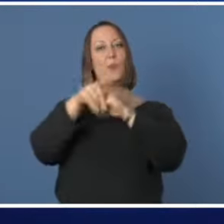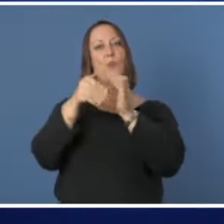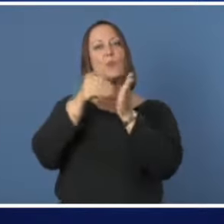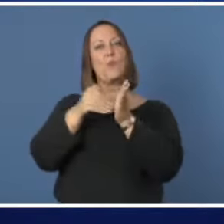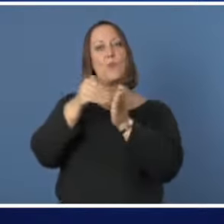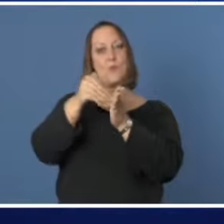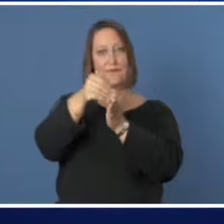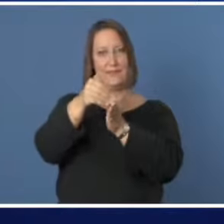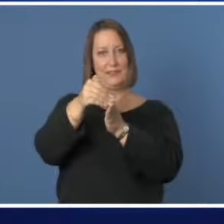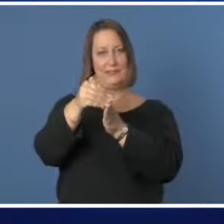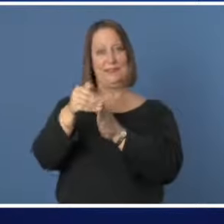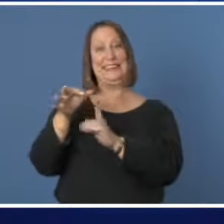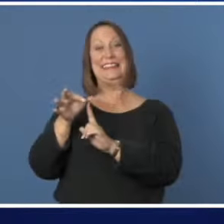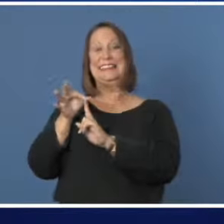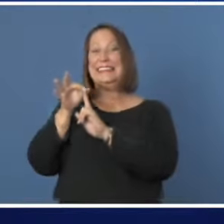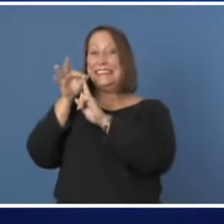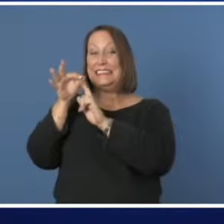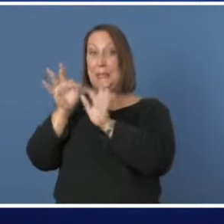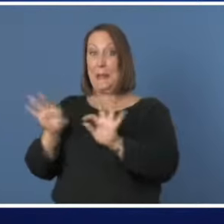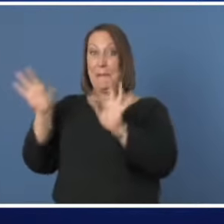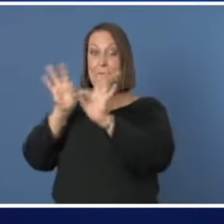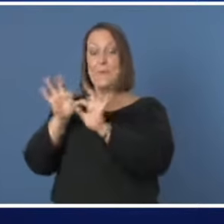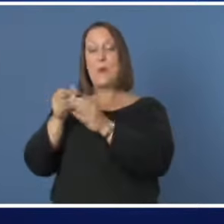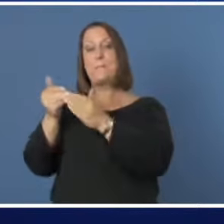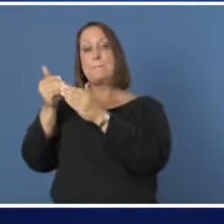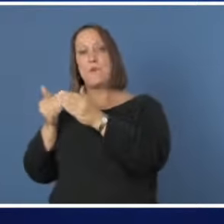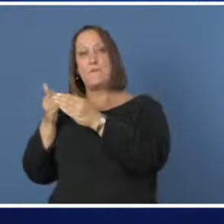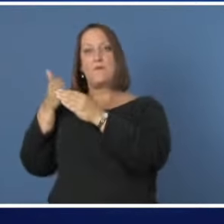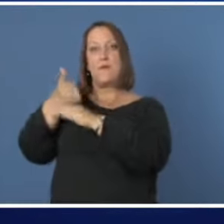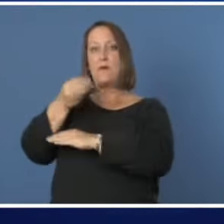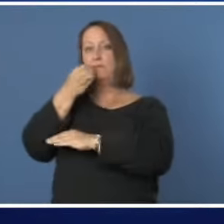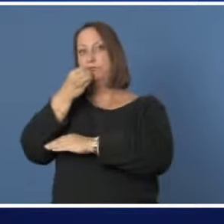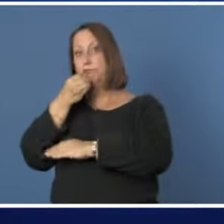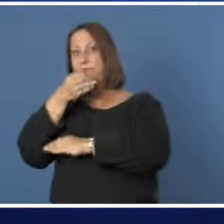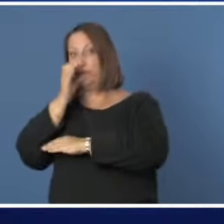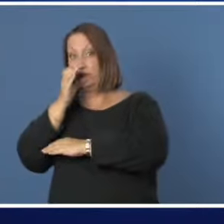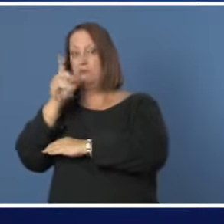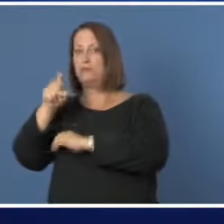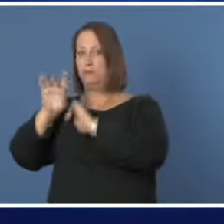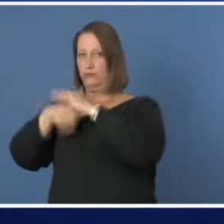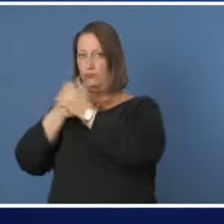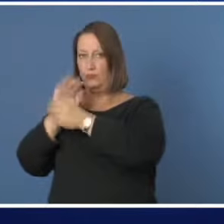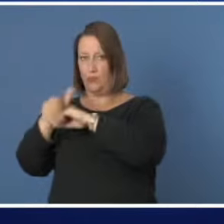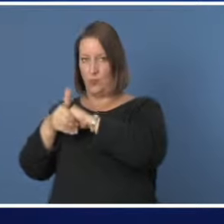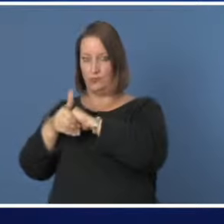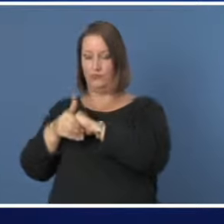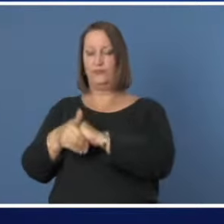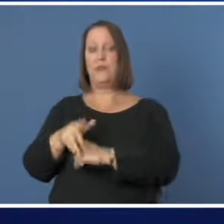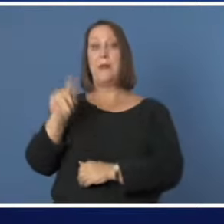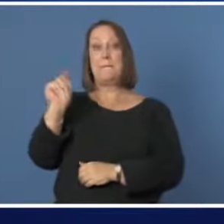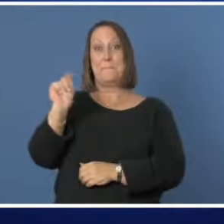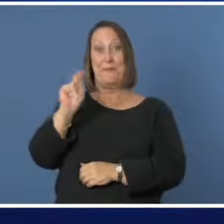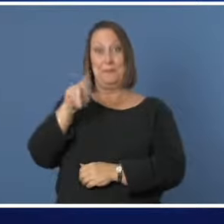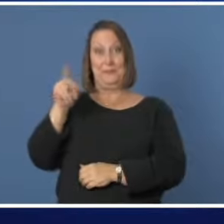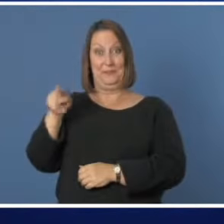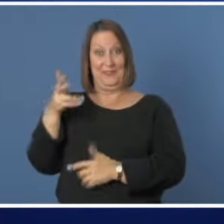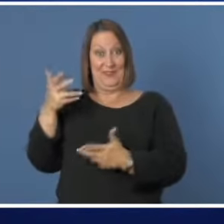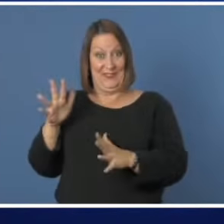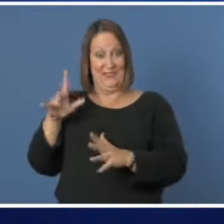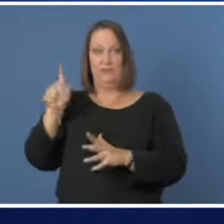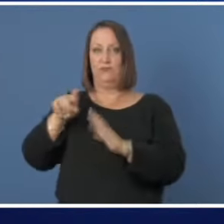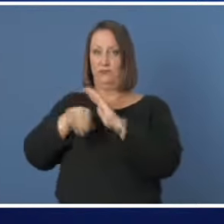hands frequently, especially after eating or drinking, after using the bathroom